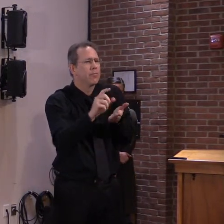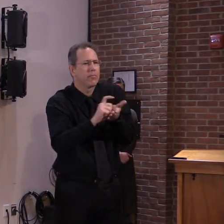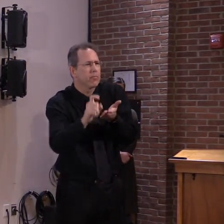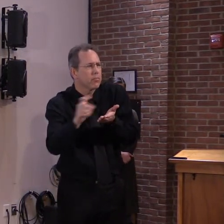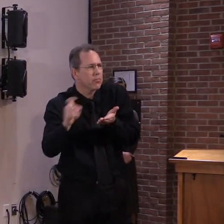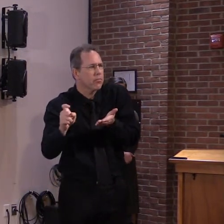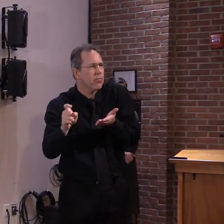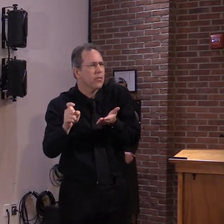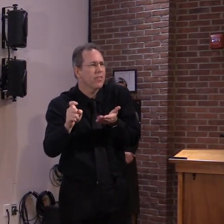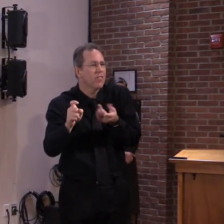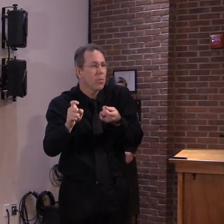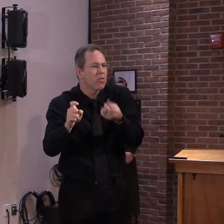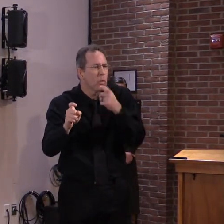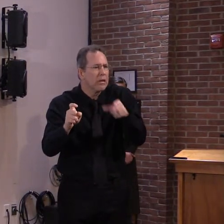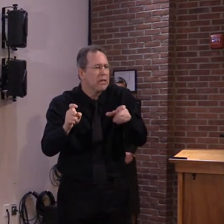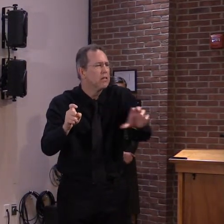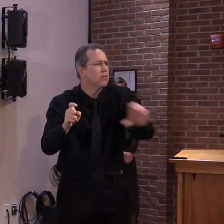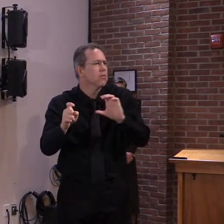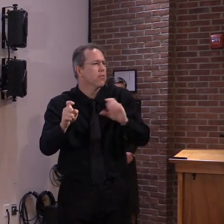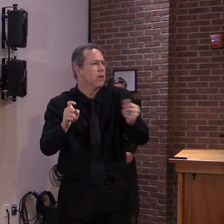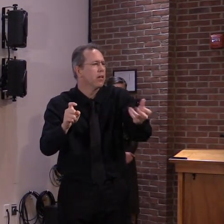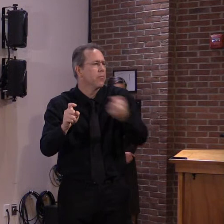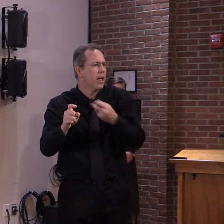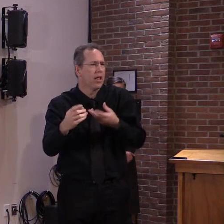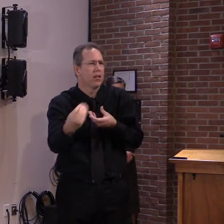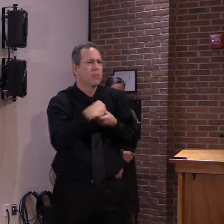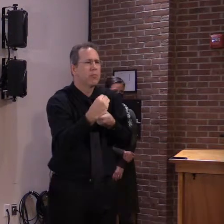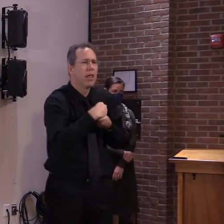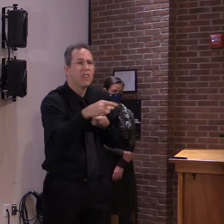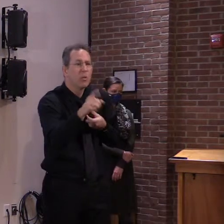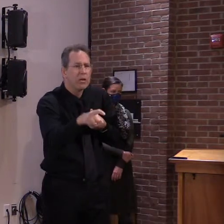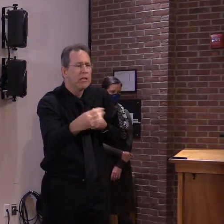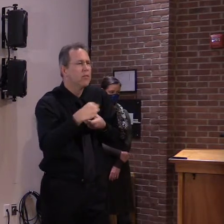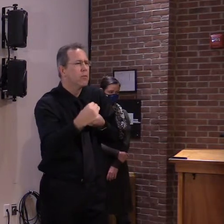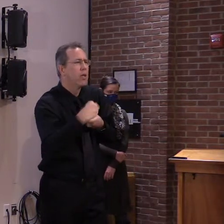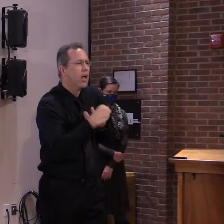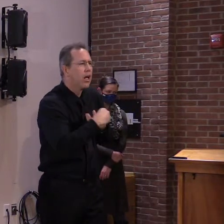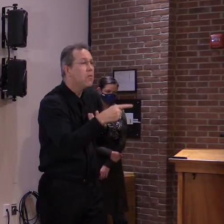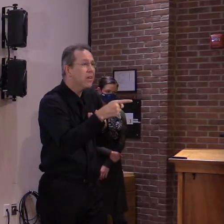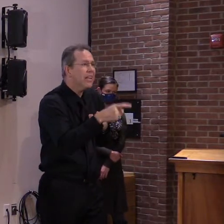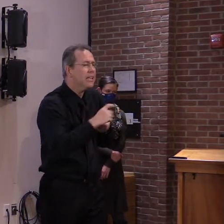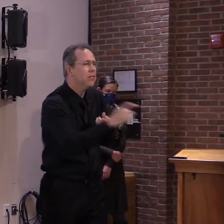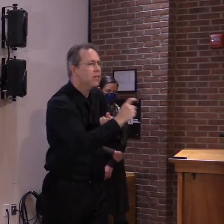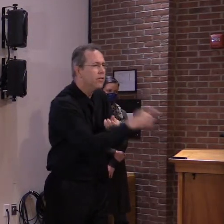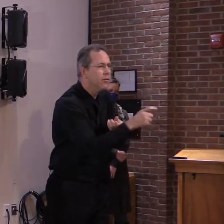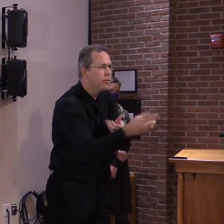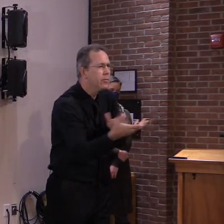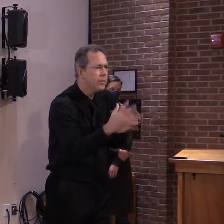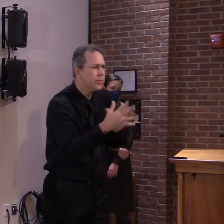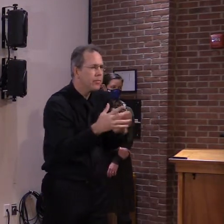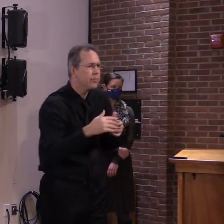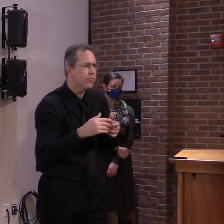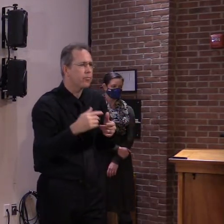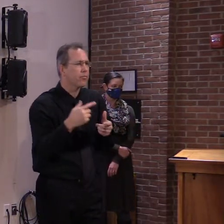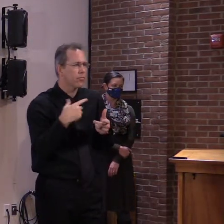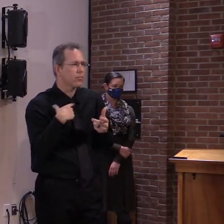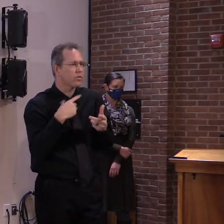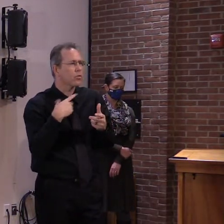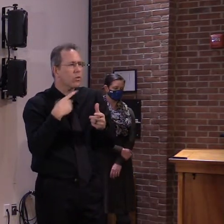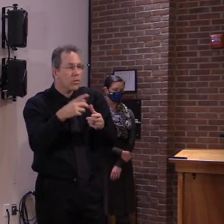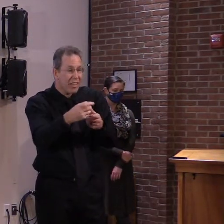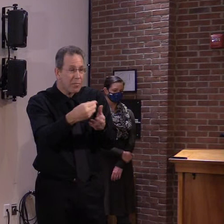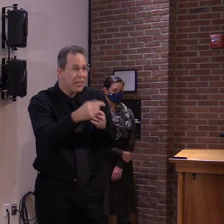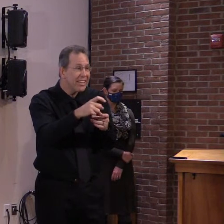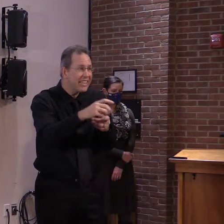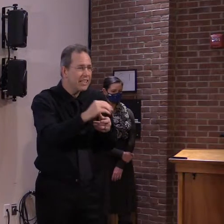been going into the Joint Fiscal Committee over the last 4 weeks, asking for that money to be reallocated to other programs or